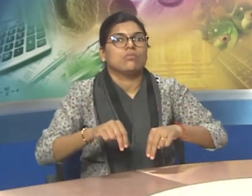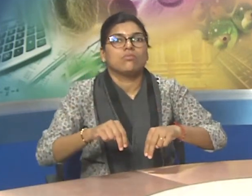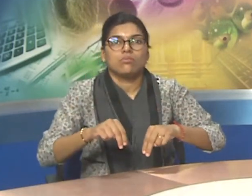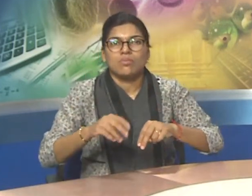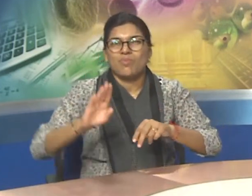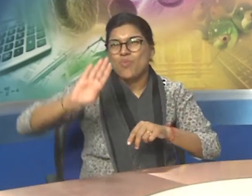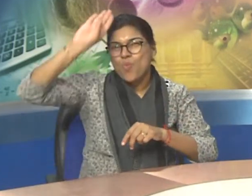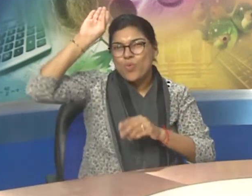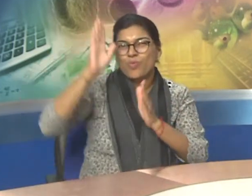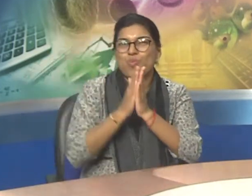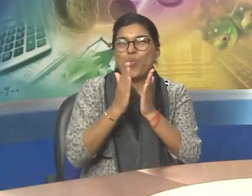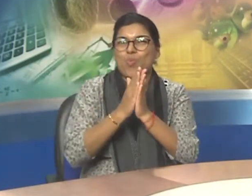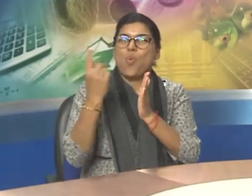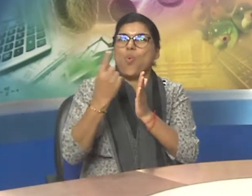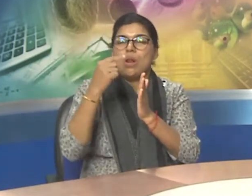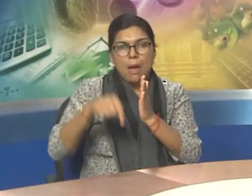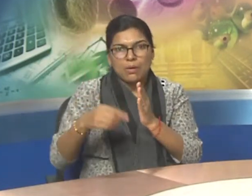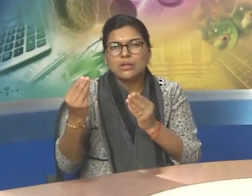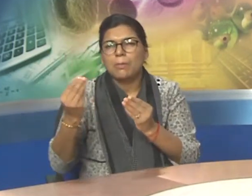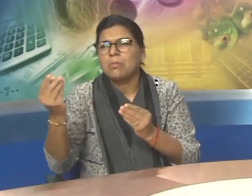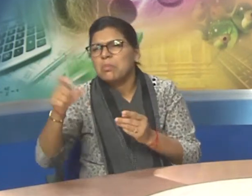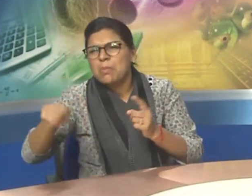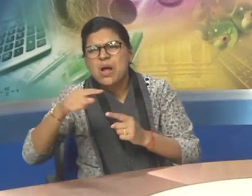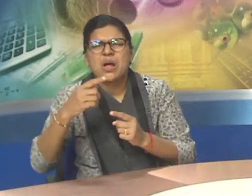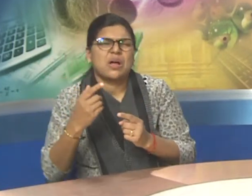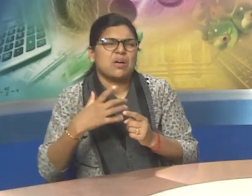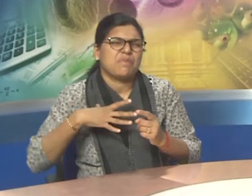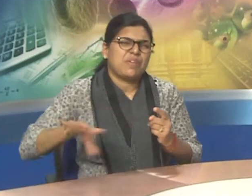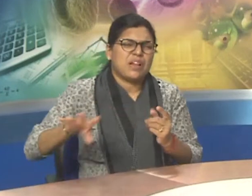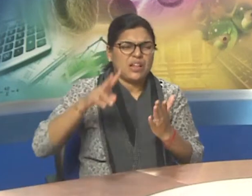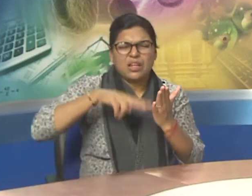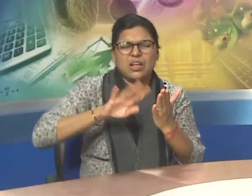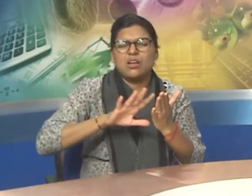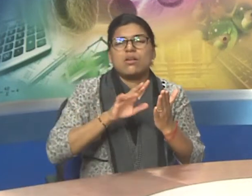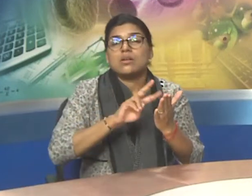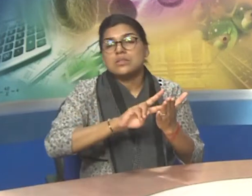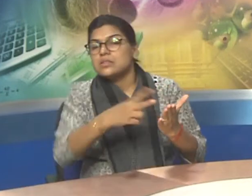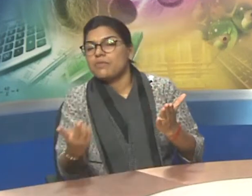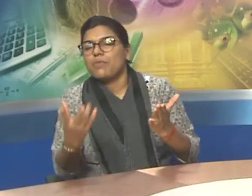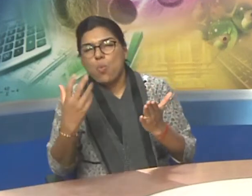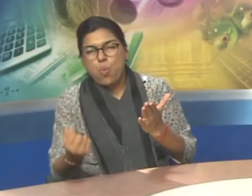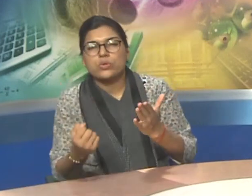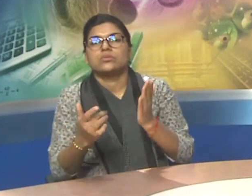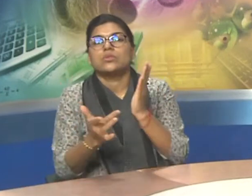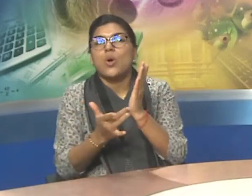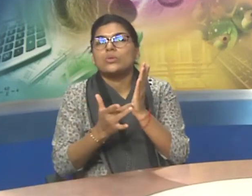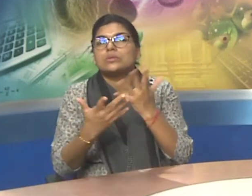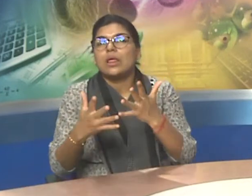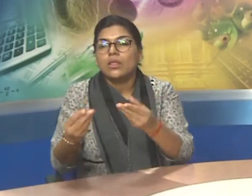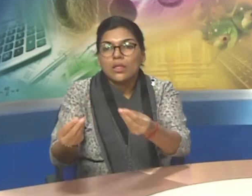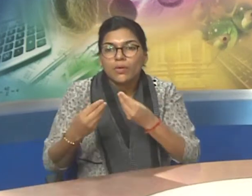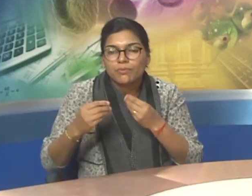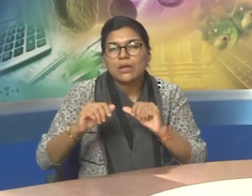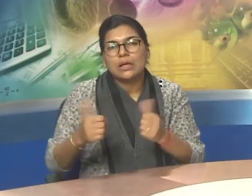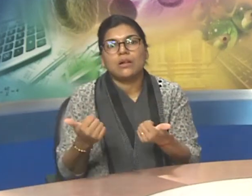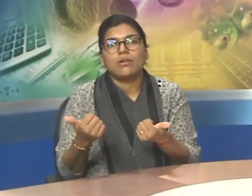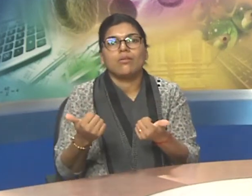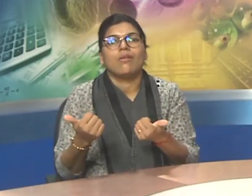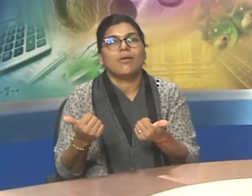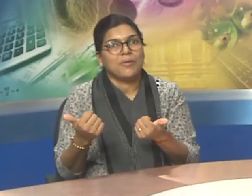so that different types of accessibility options are provided to the different types of